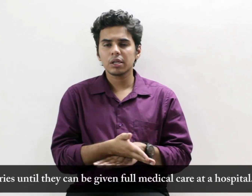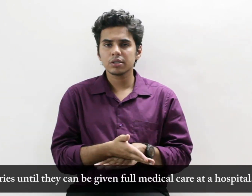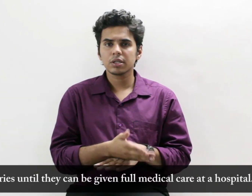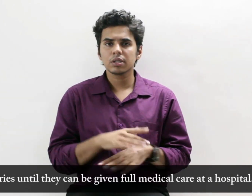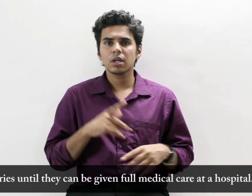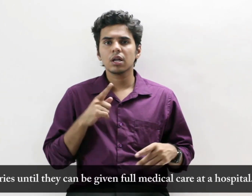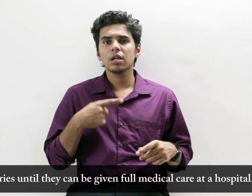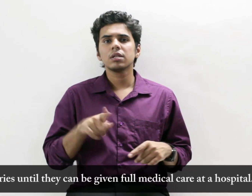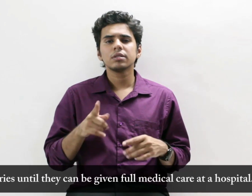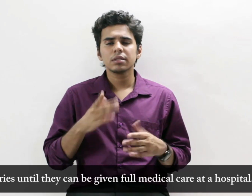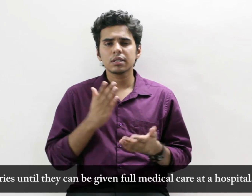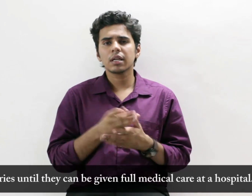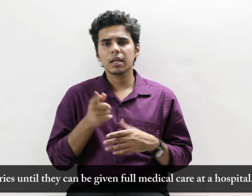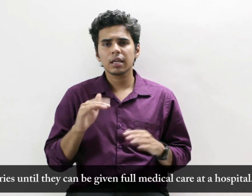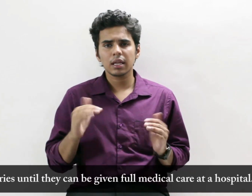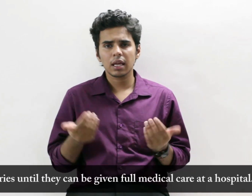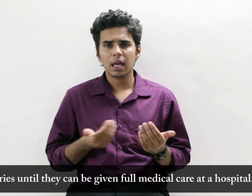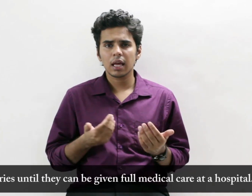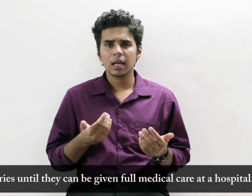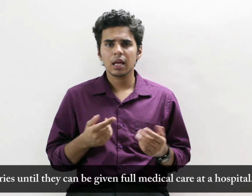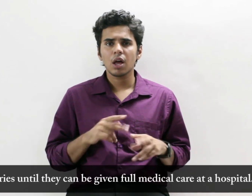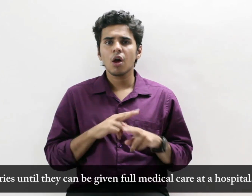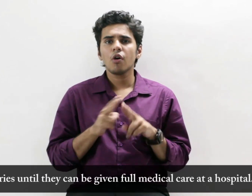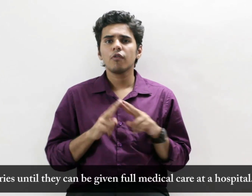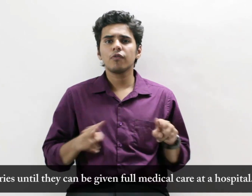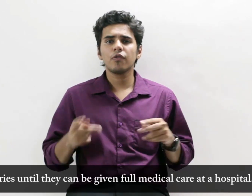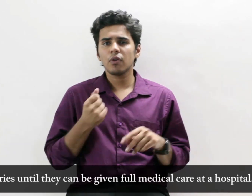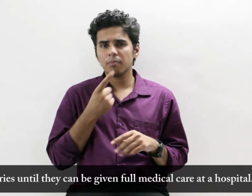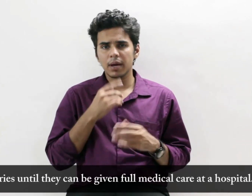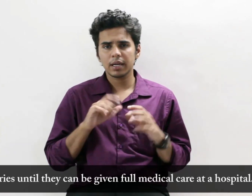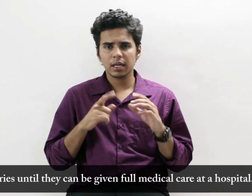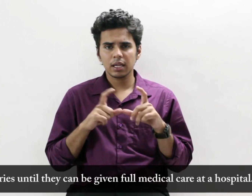injuries until they can be given full medical care at a hospital.